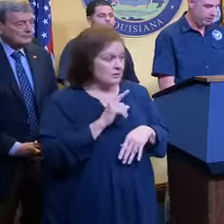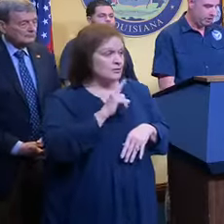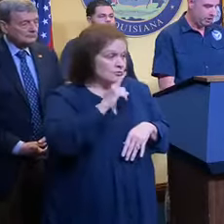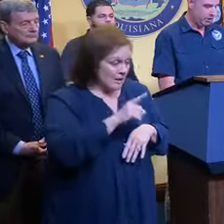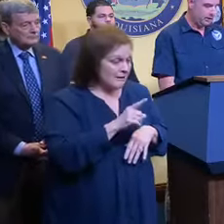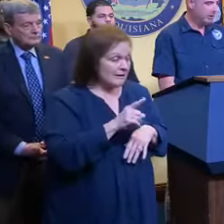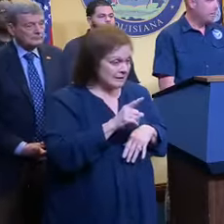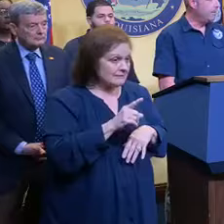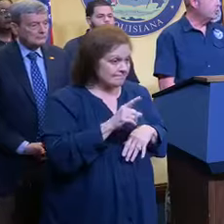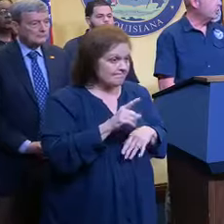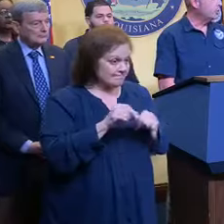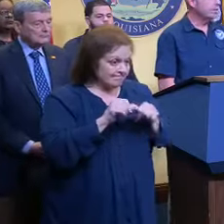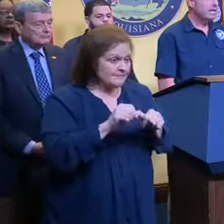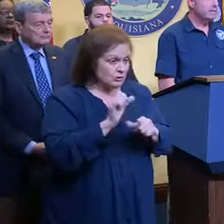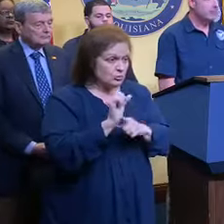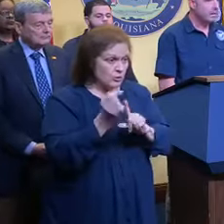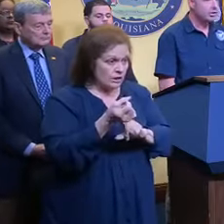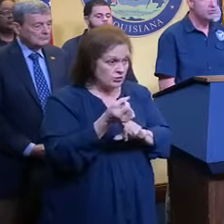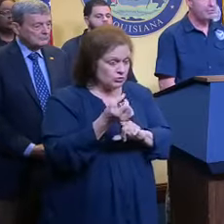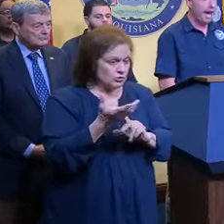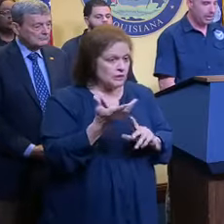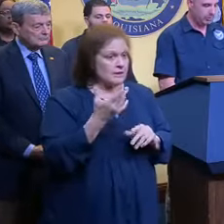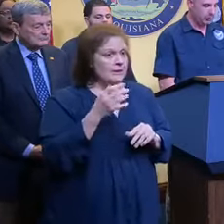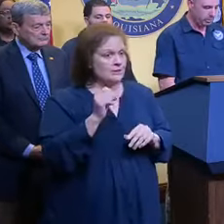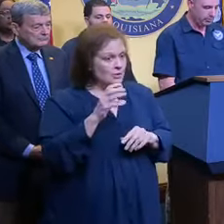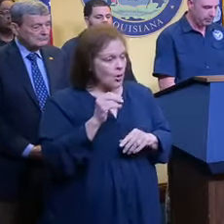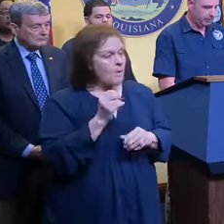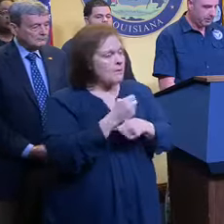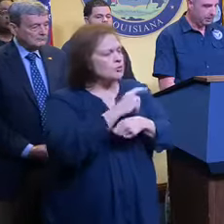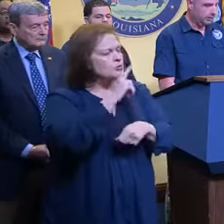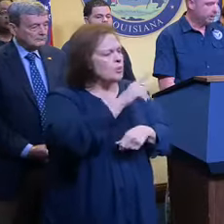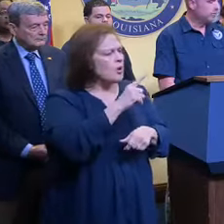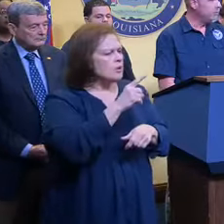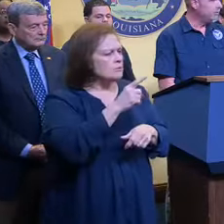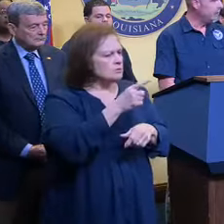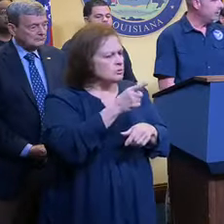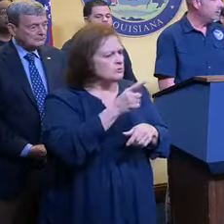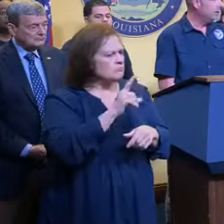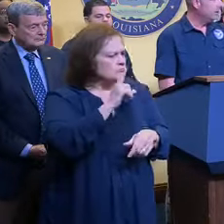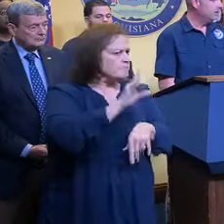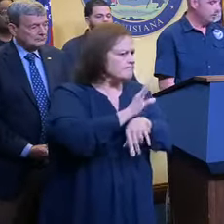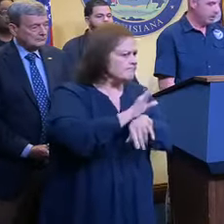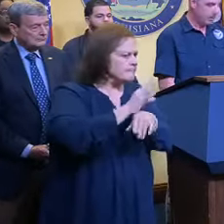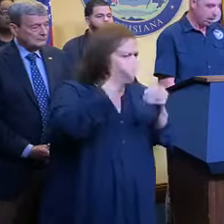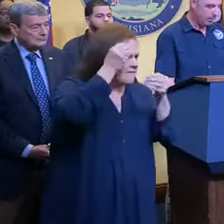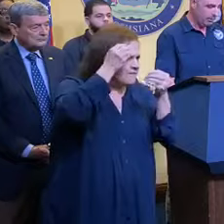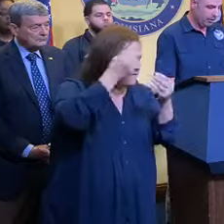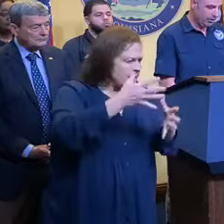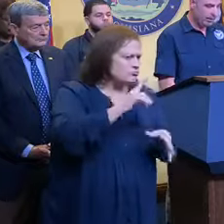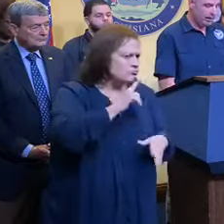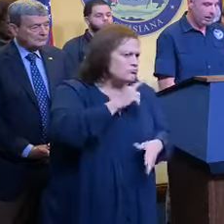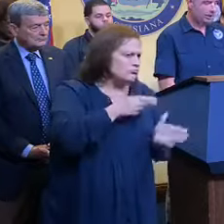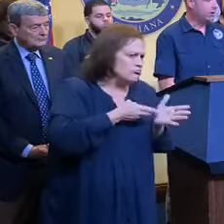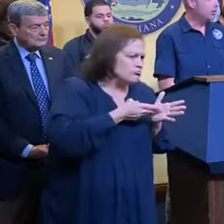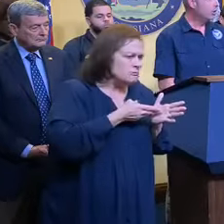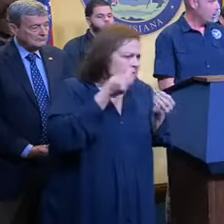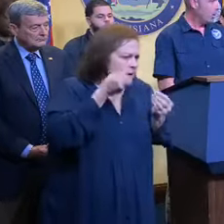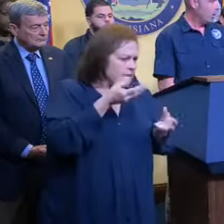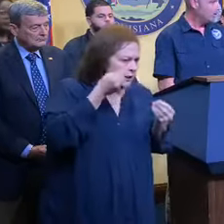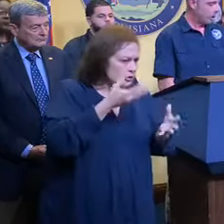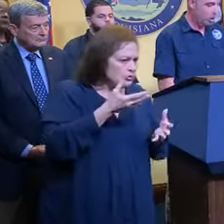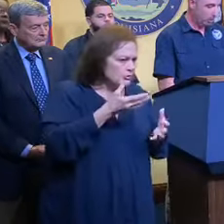ever-evolving situation. Make sure you are getting information from accurate sources, including the CDC, the Louisiana Department of Health, and here